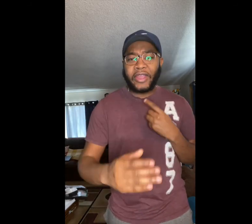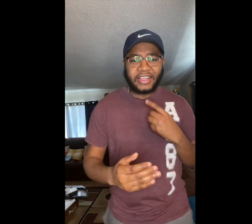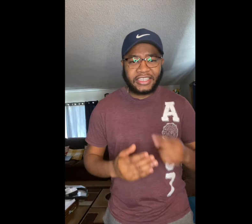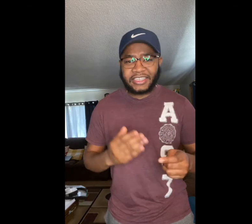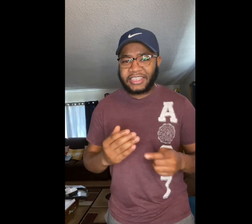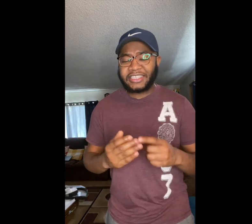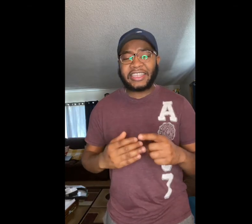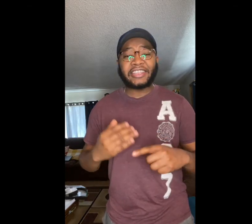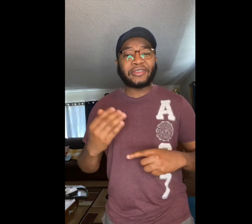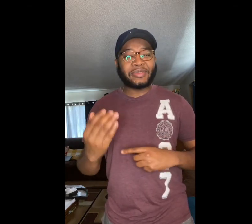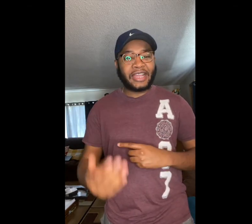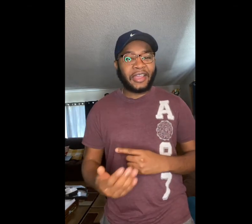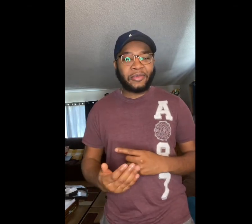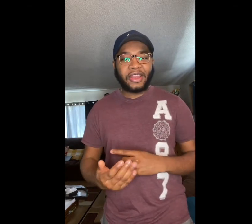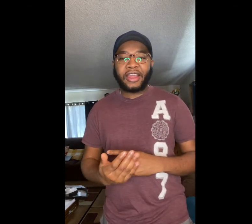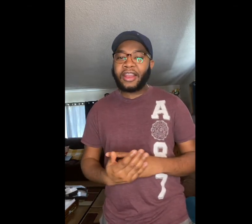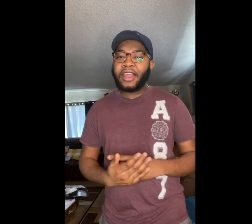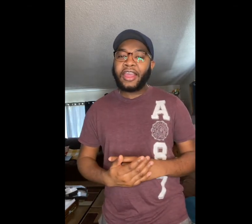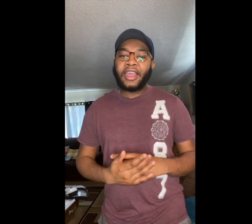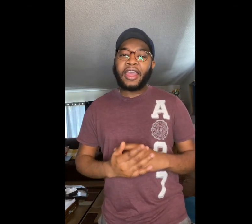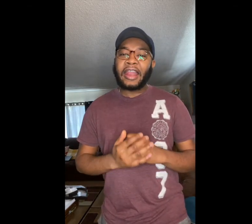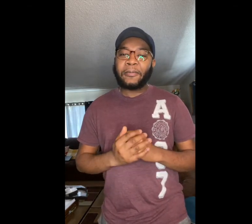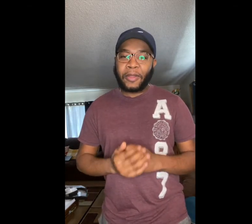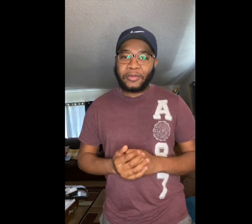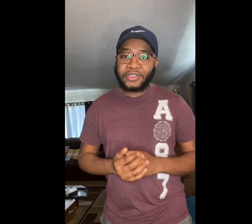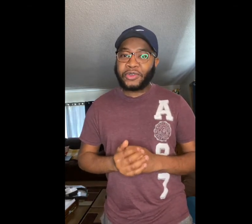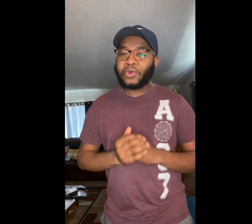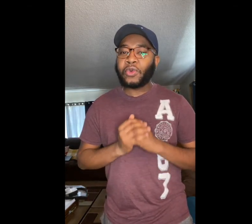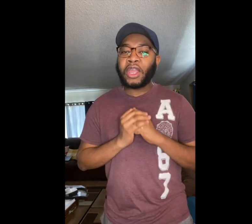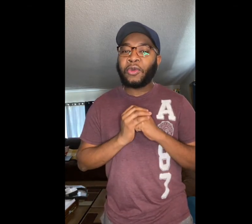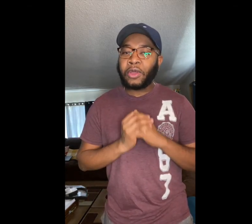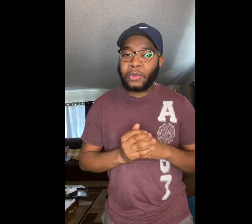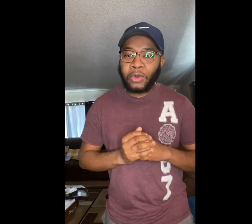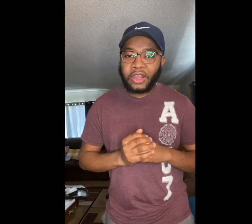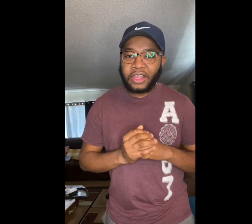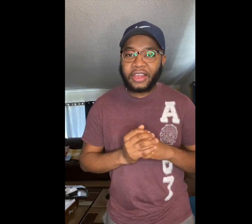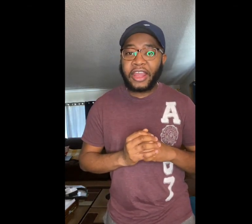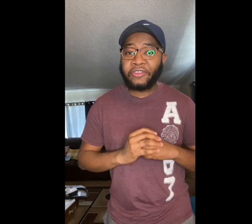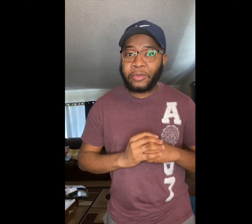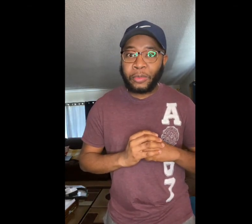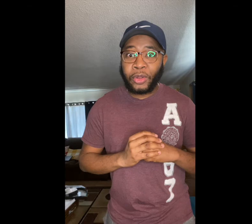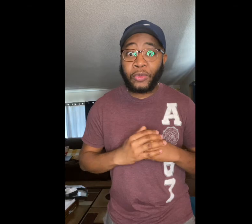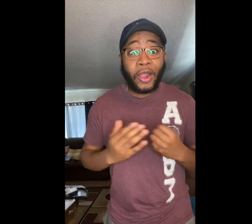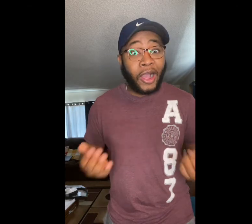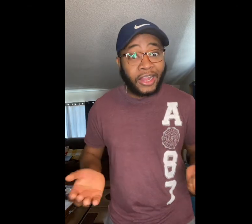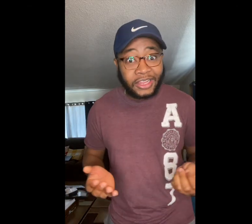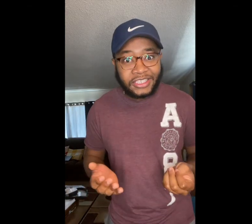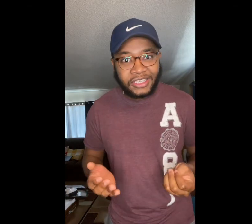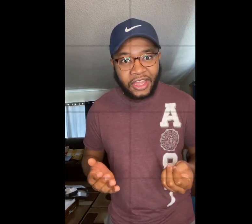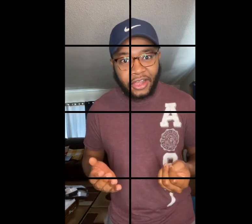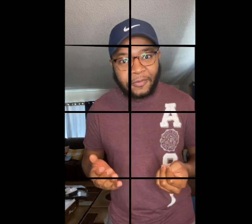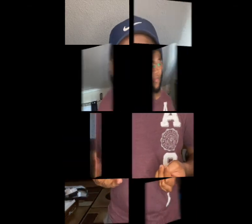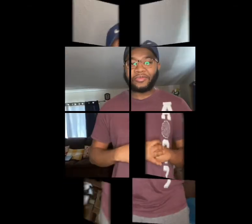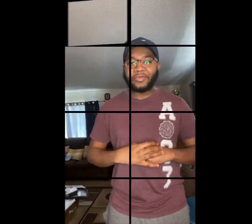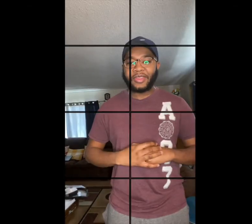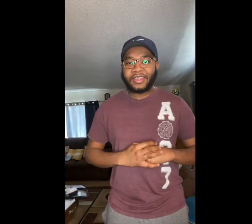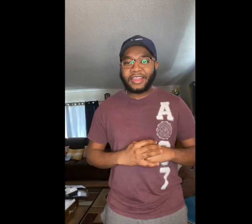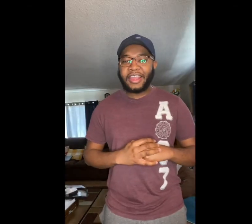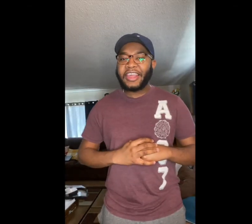practice this, get some time in it, and I promise you, it will be worth it. And remember, we're all in this together. Thank